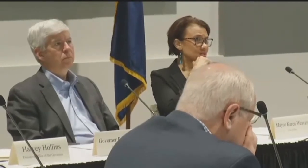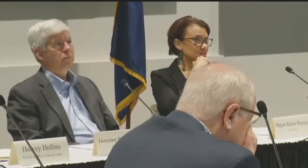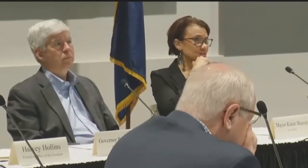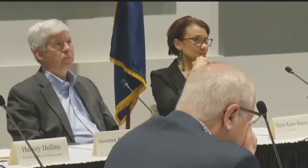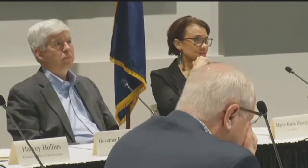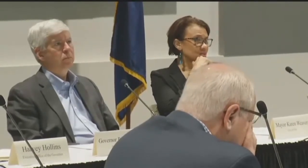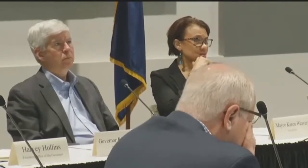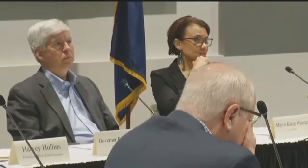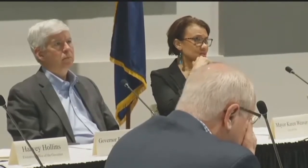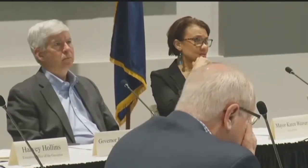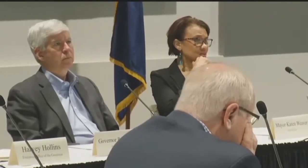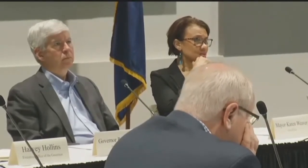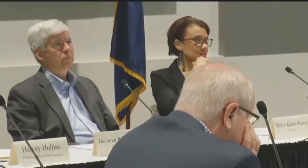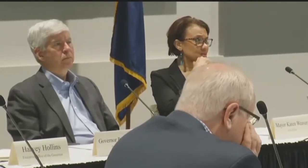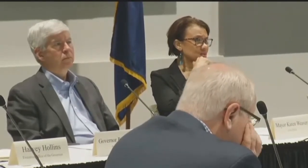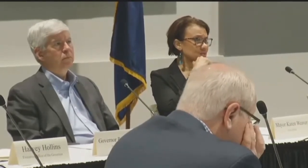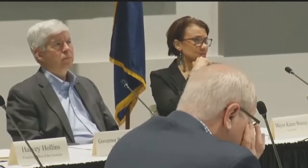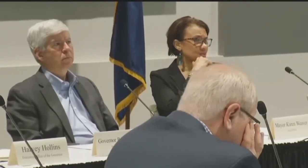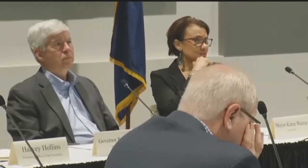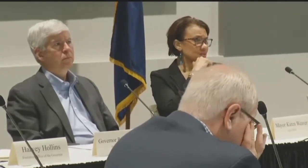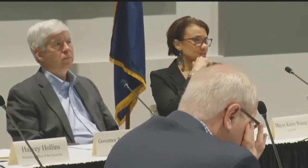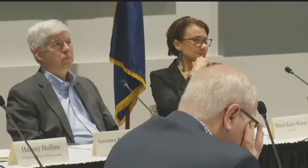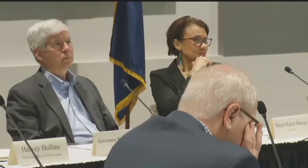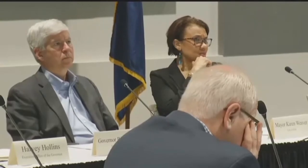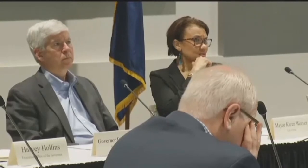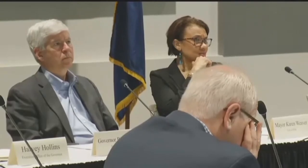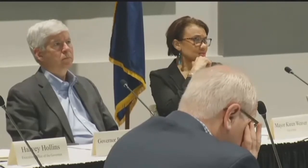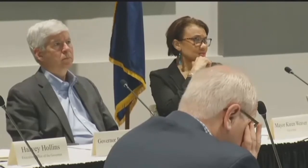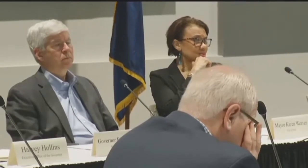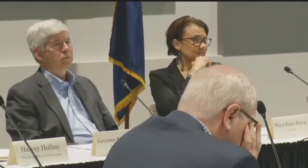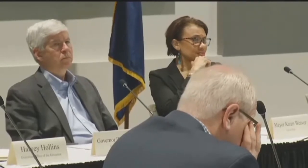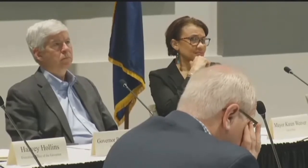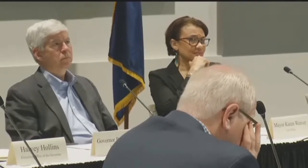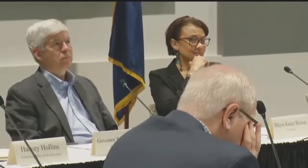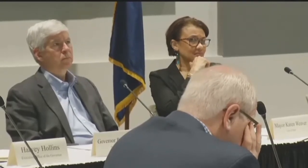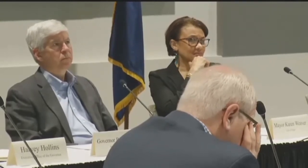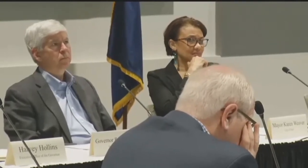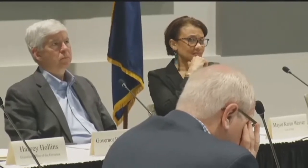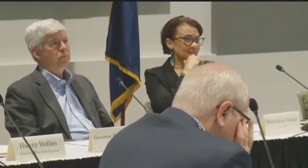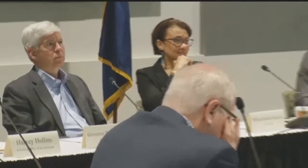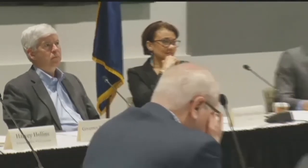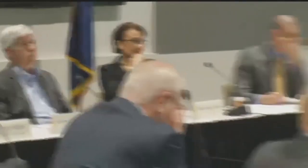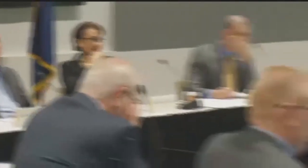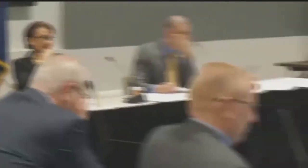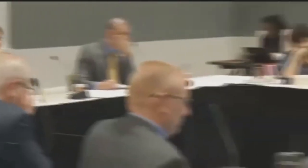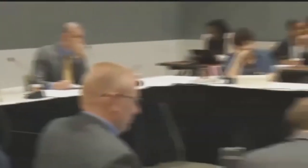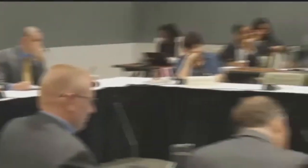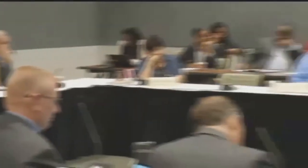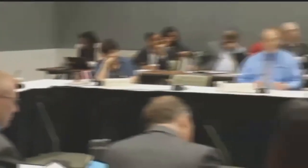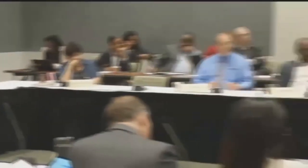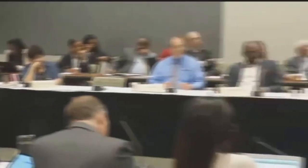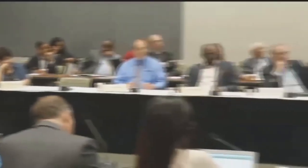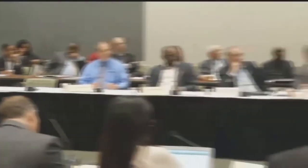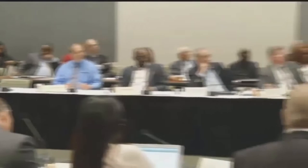that basically says we will try to stay within a 4% revenue requirement, which is somewhat related to a rate increase each year, and they've been